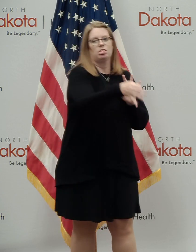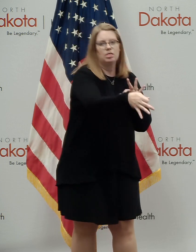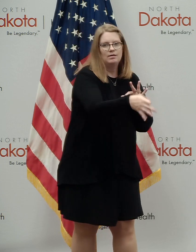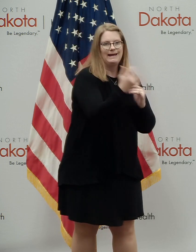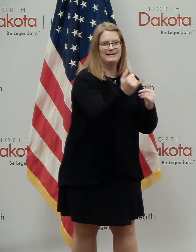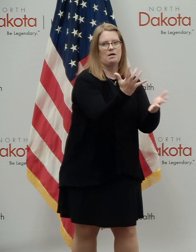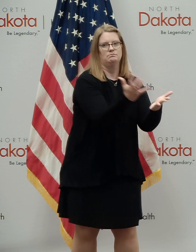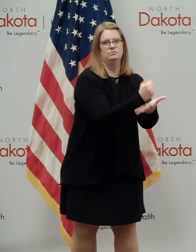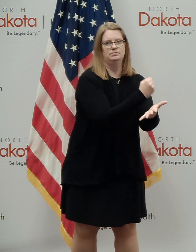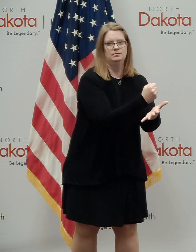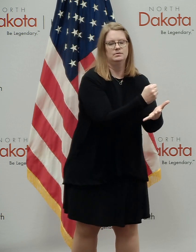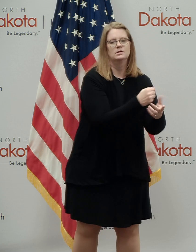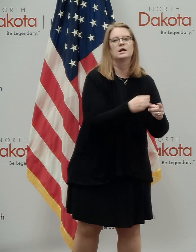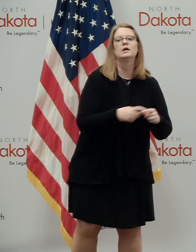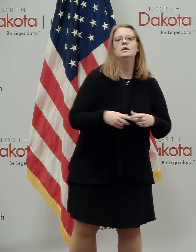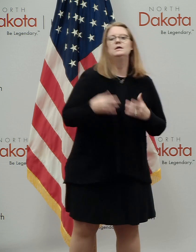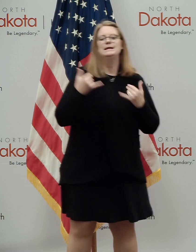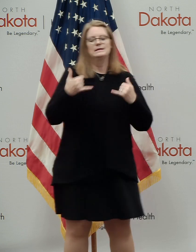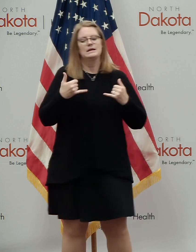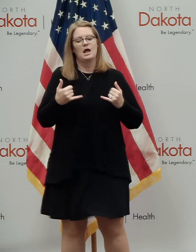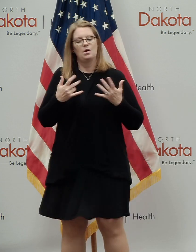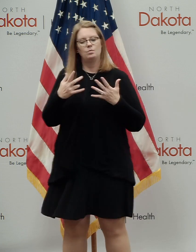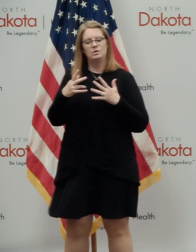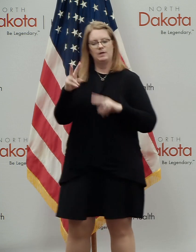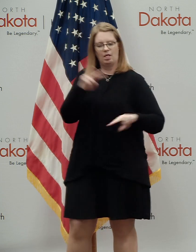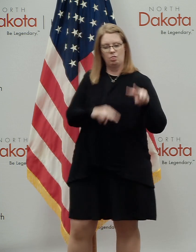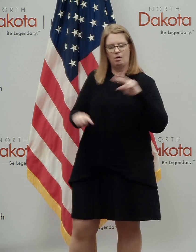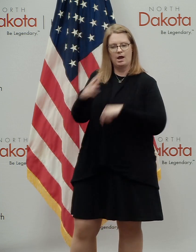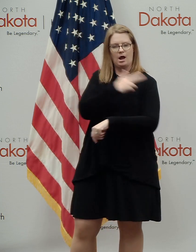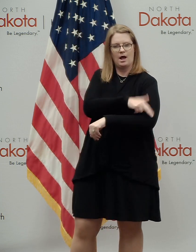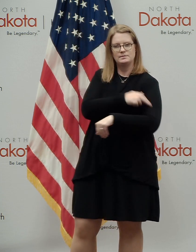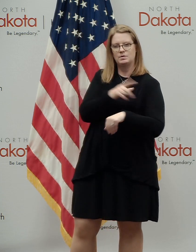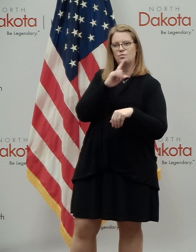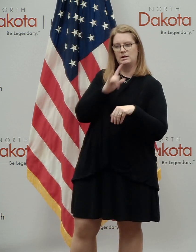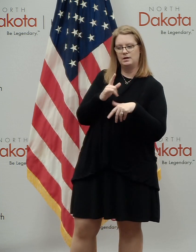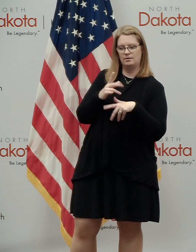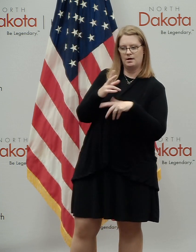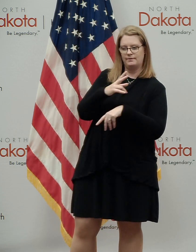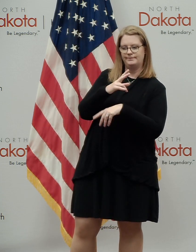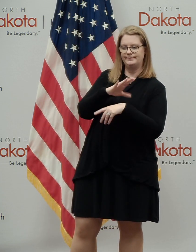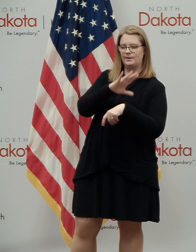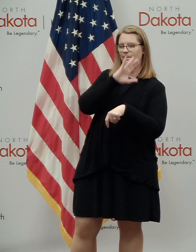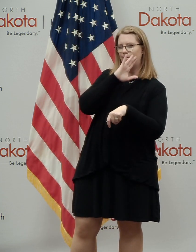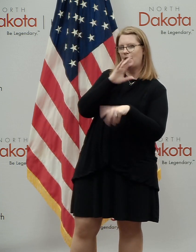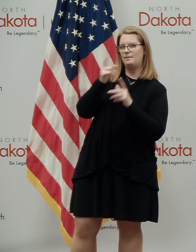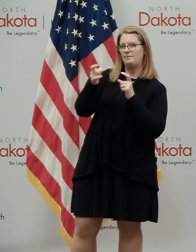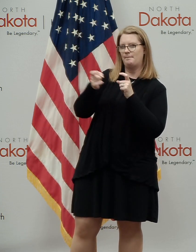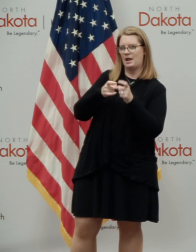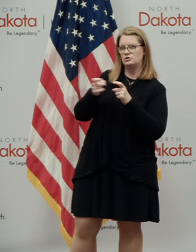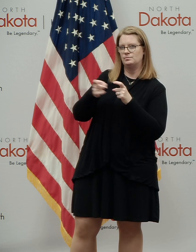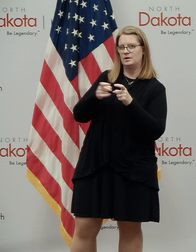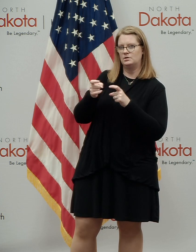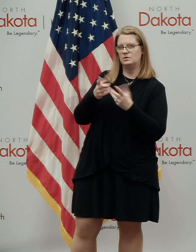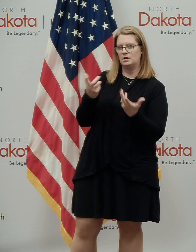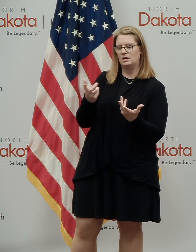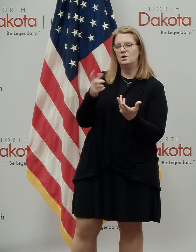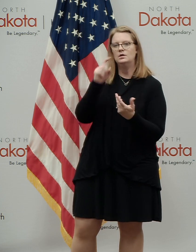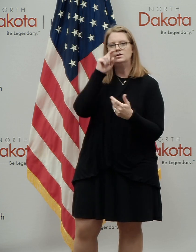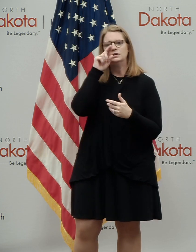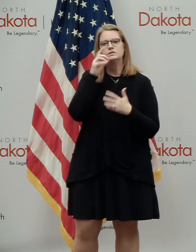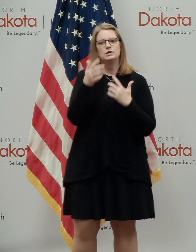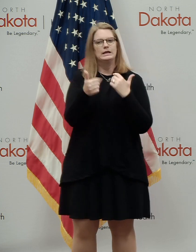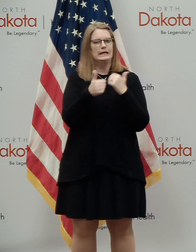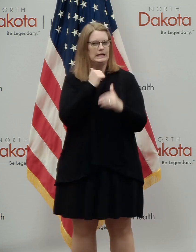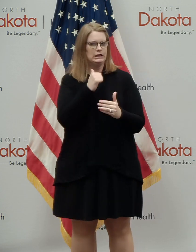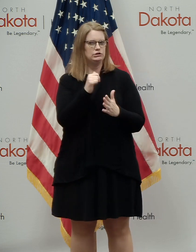hospitals that we work on bed management. And so it really is finding the balance of each surgical